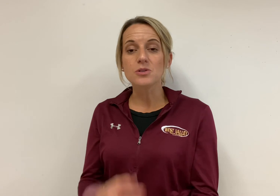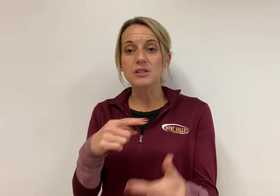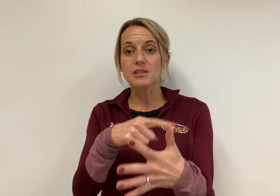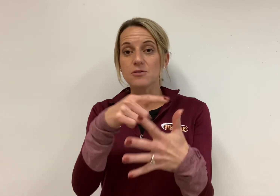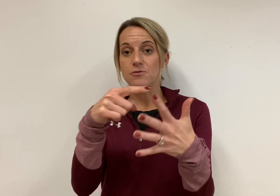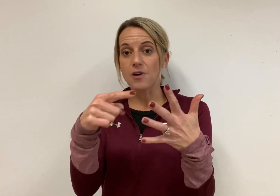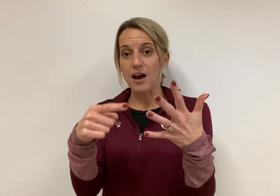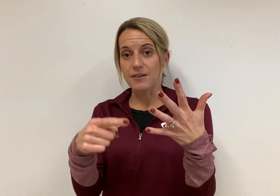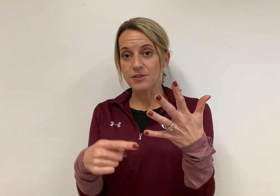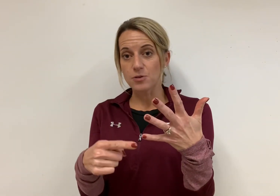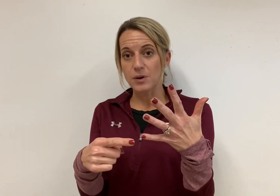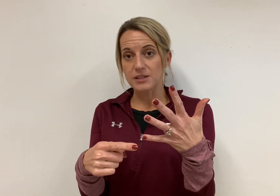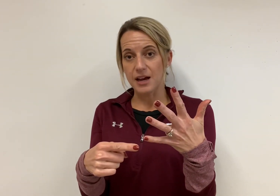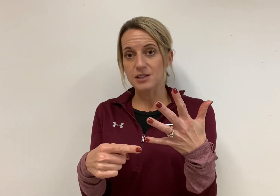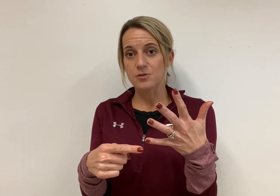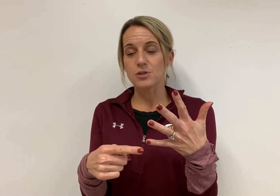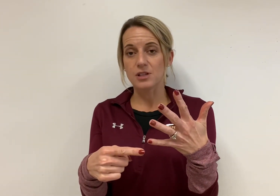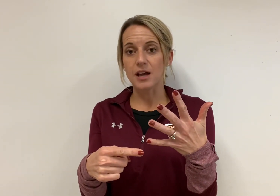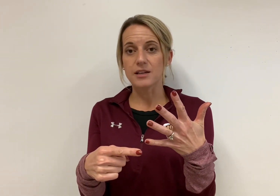these 5 different ways to ask for a sign in the mini